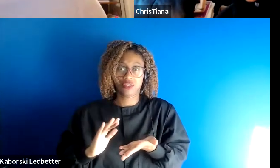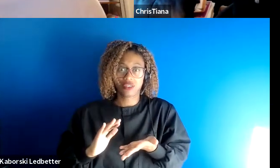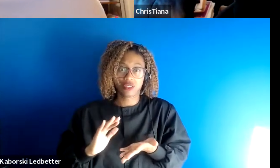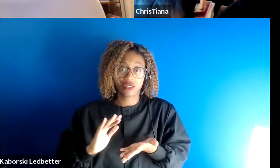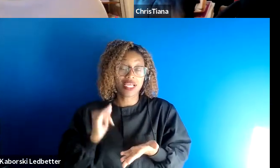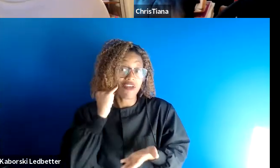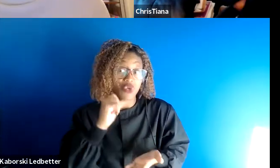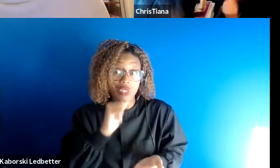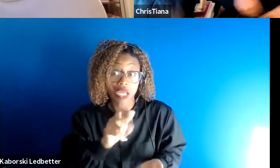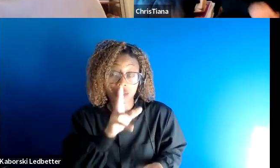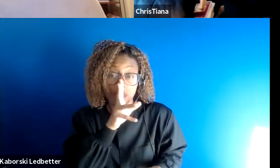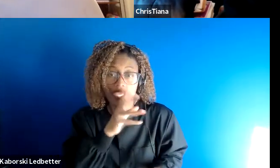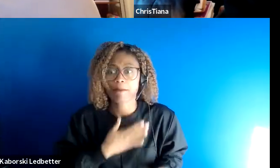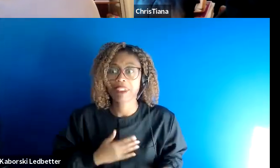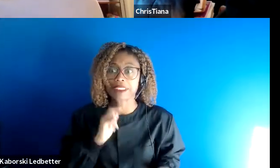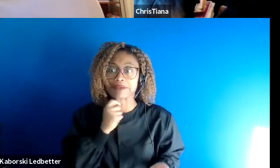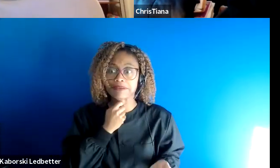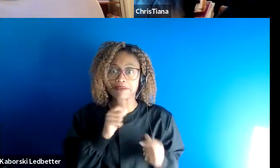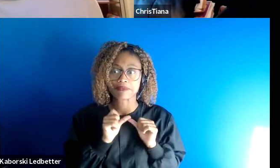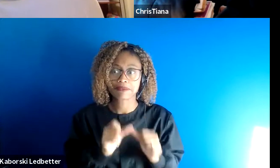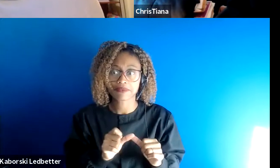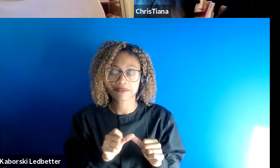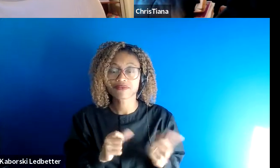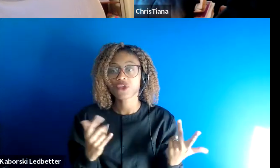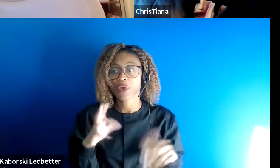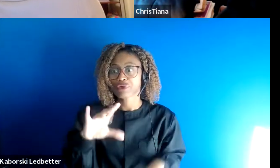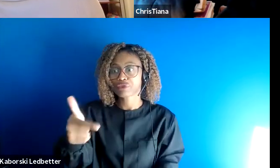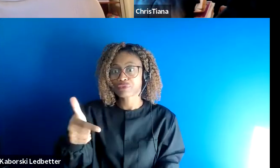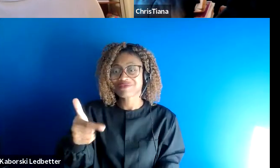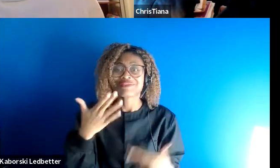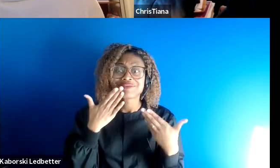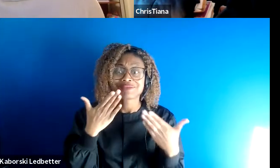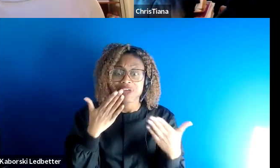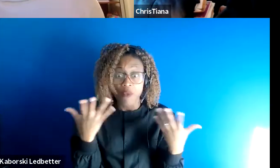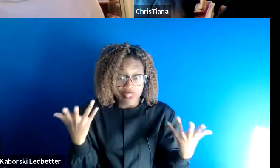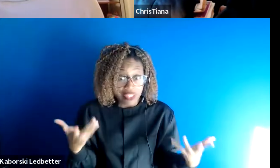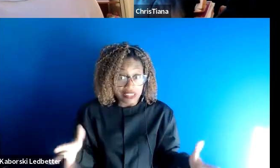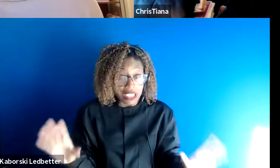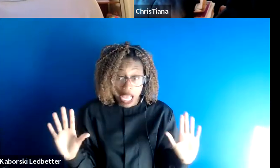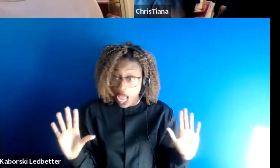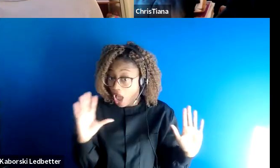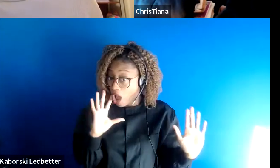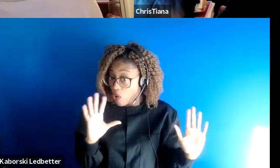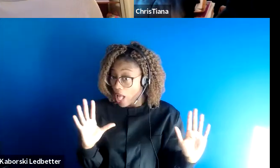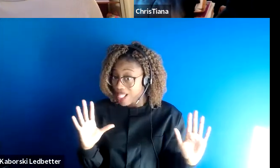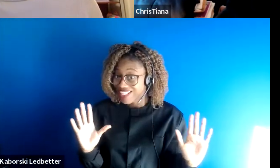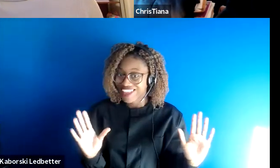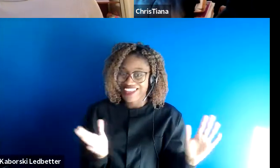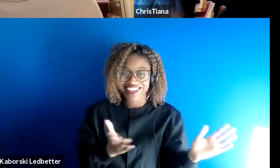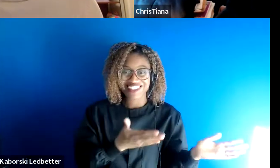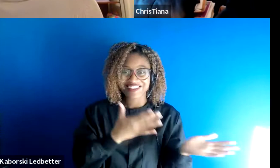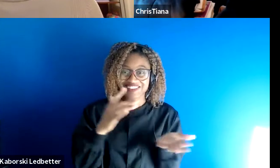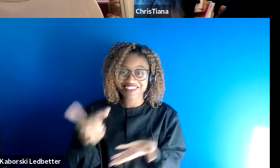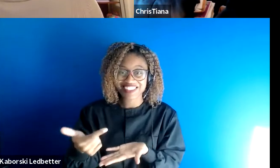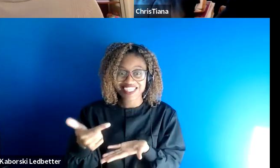yourself on mute. With that, I am going to pass this